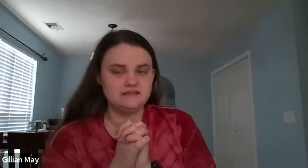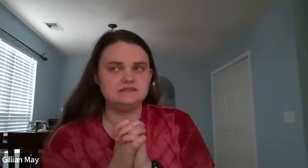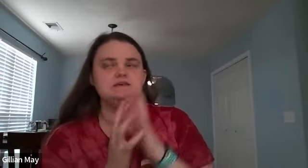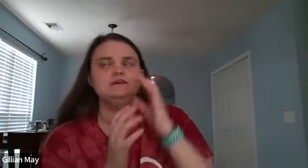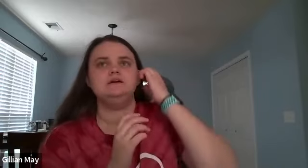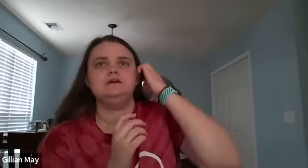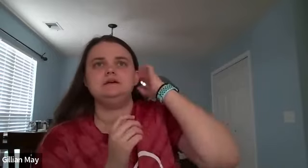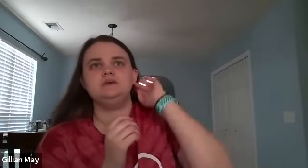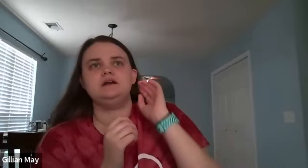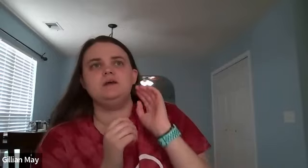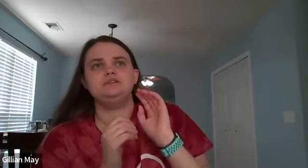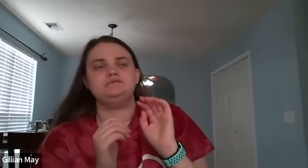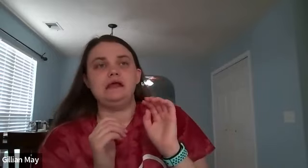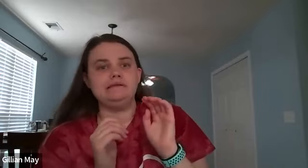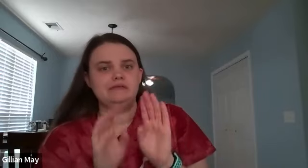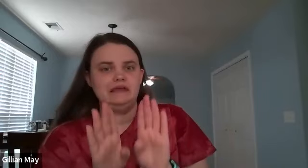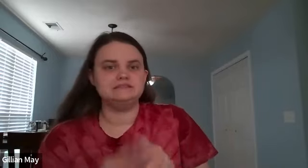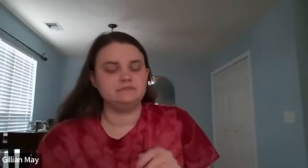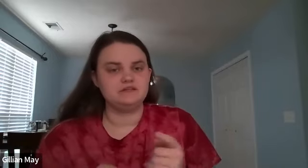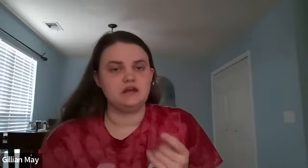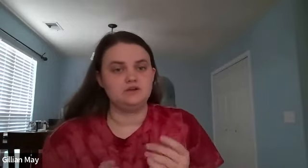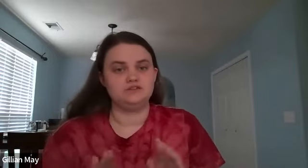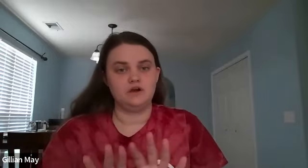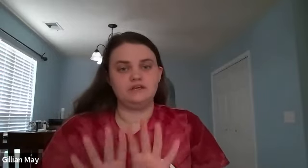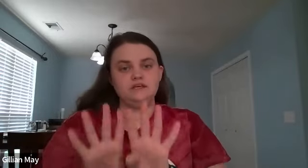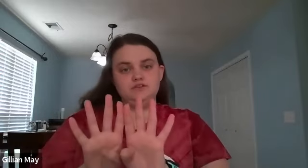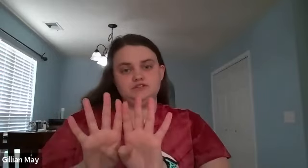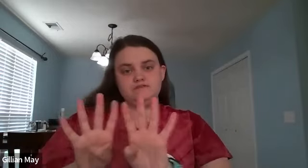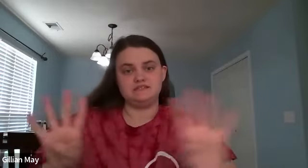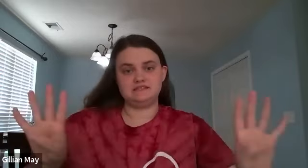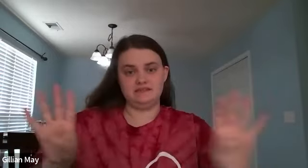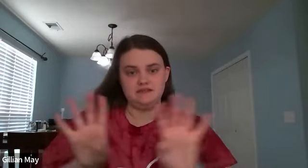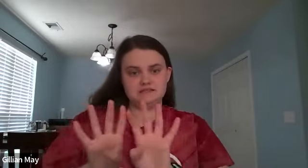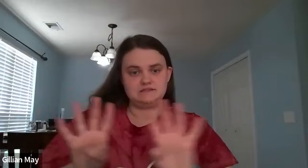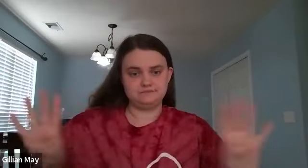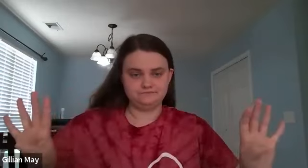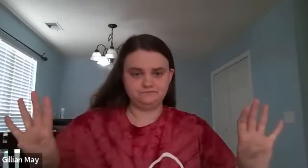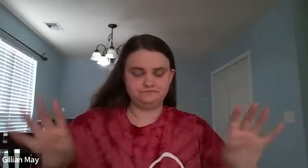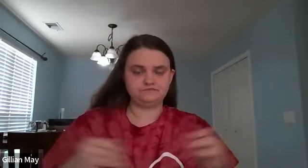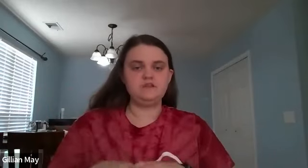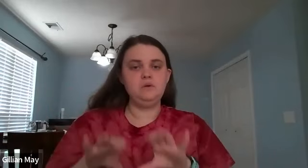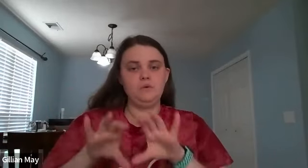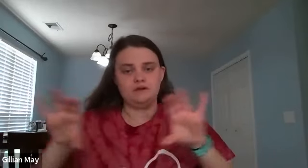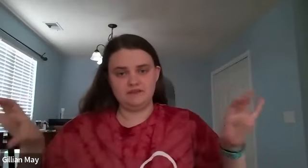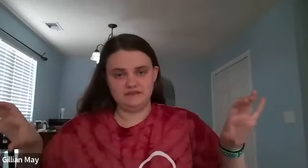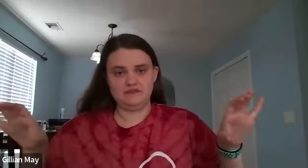fence can be a couple different things. It depends on how you're talking. Usually fence is like this, or it can be like